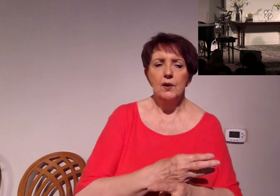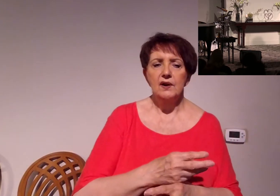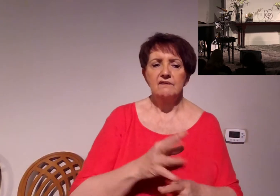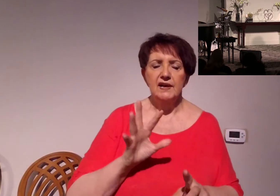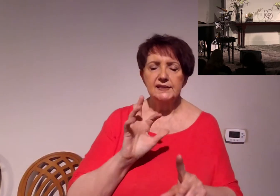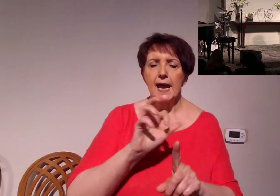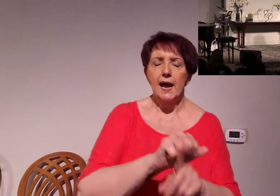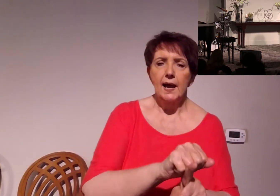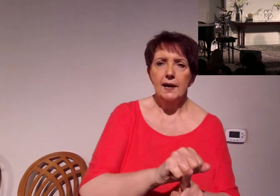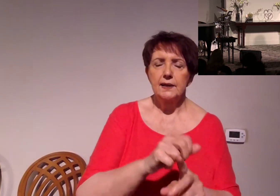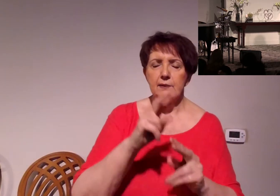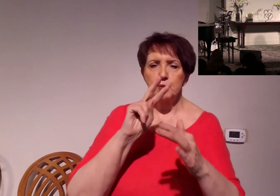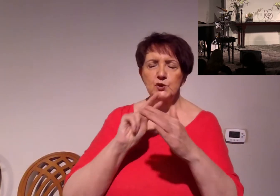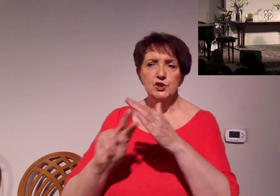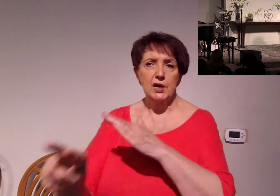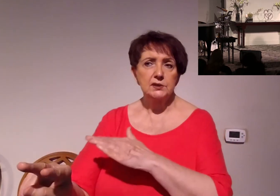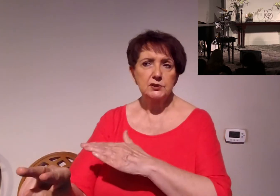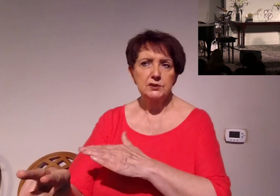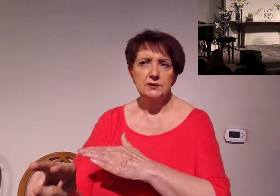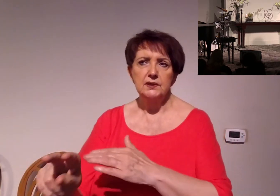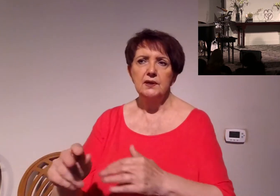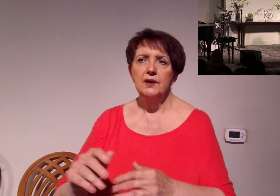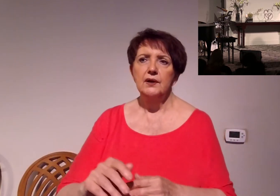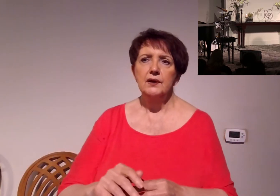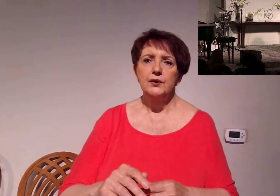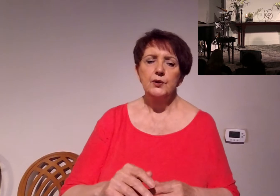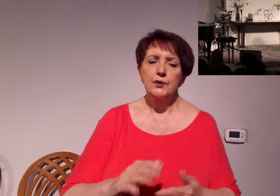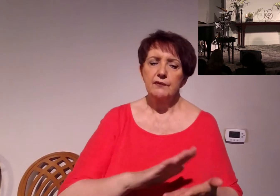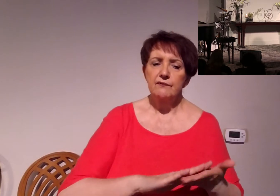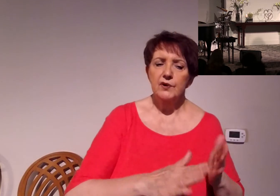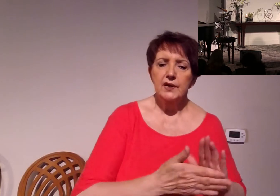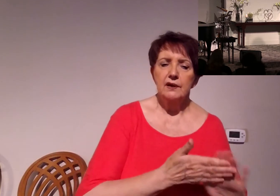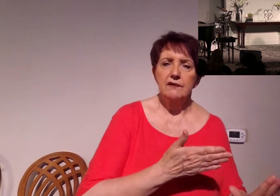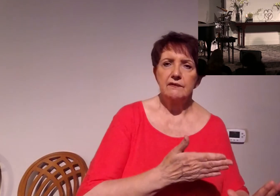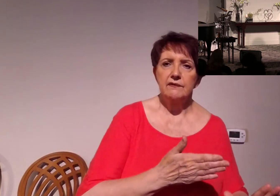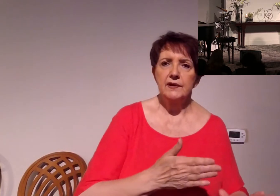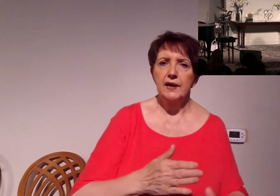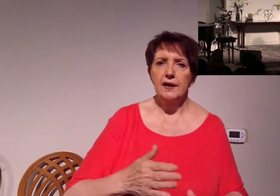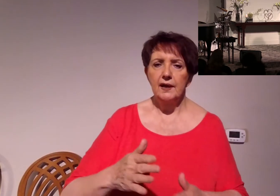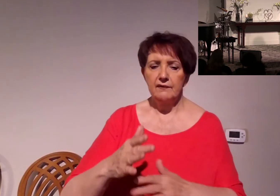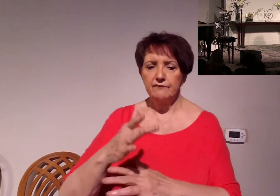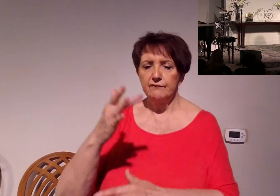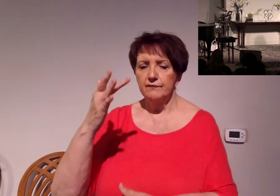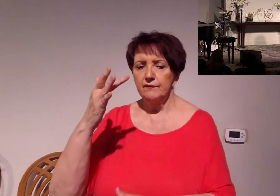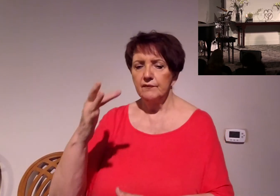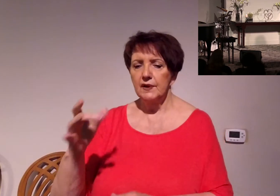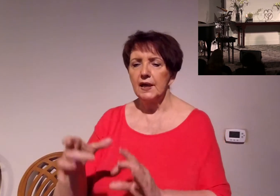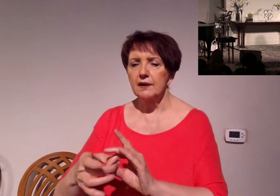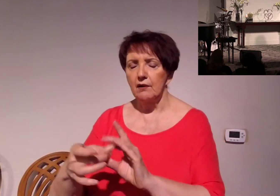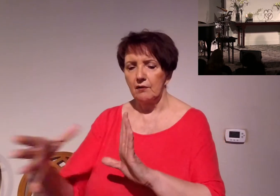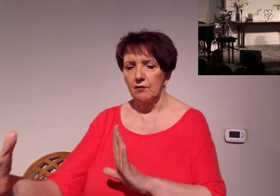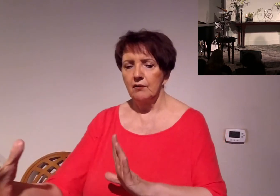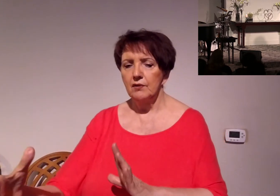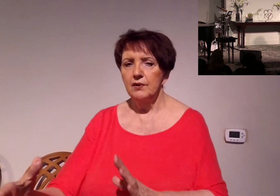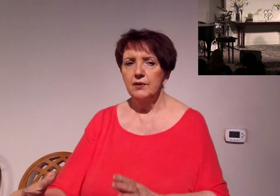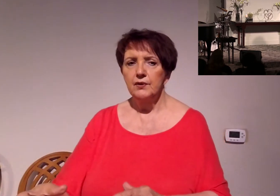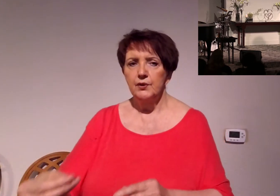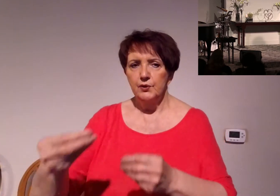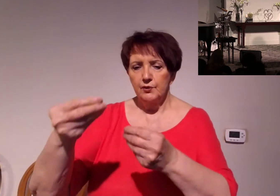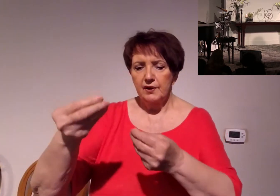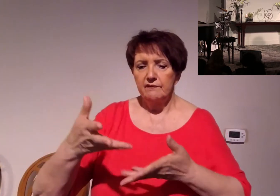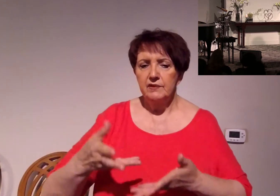the light of mutual acceptance and forgiveness, we are given custody of the Holy Grail